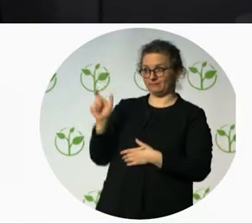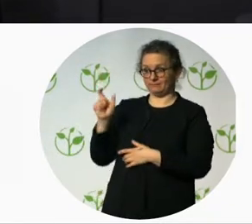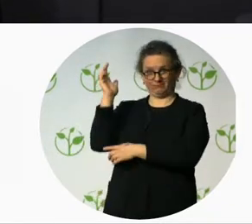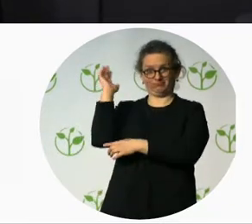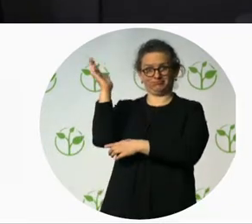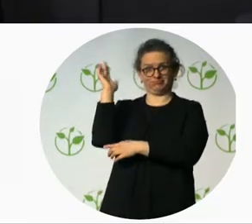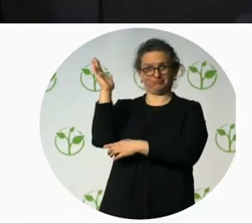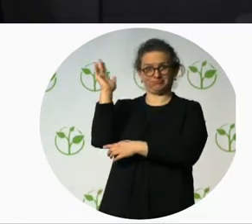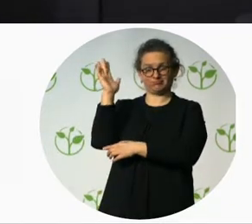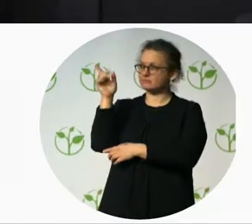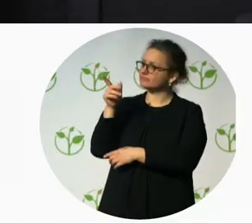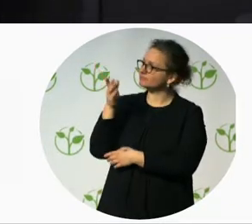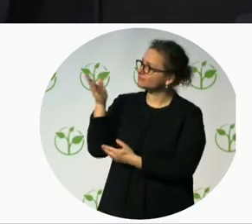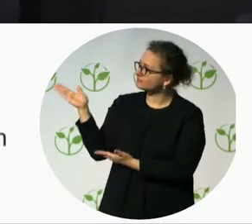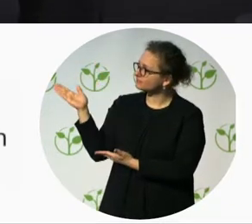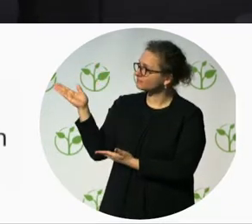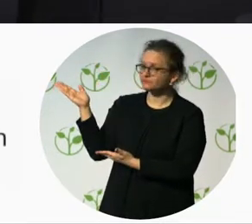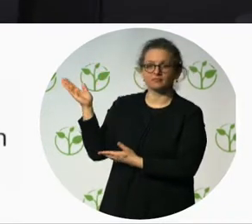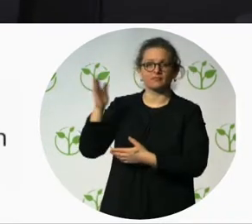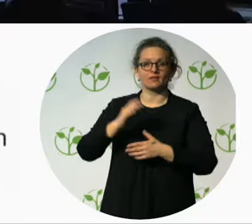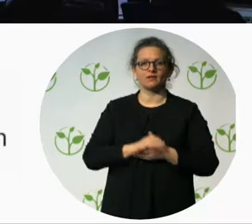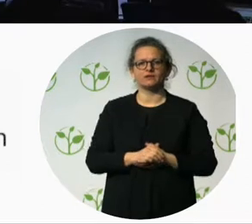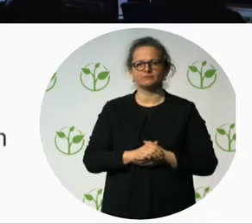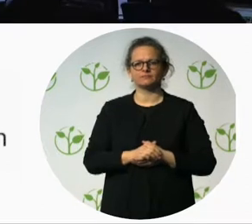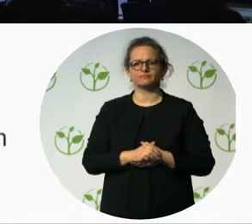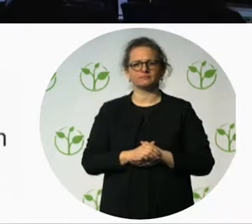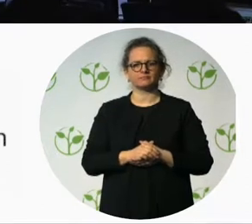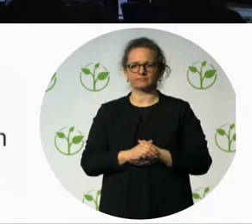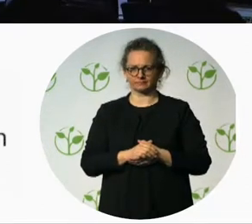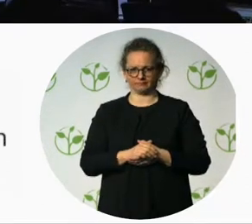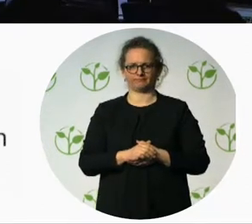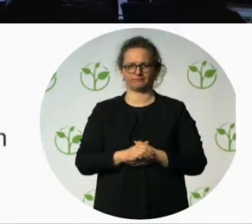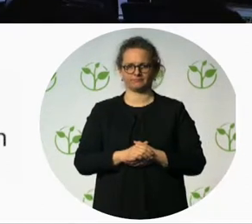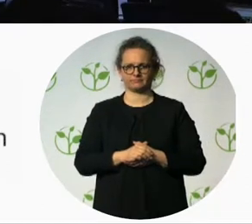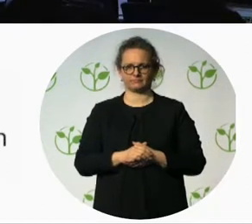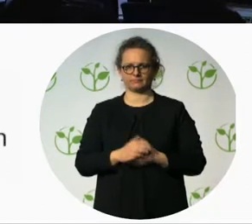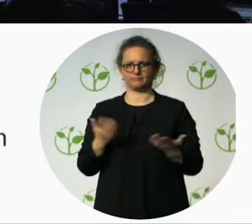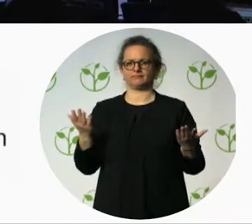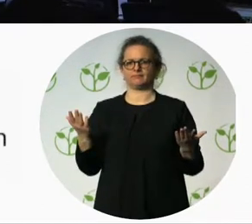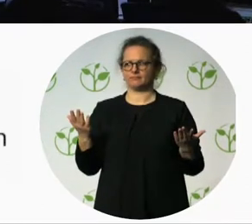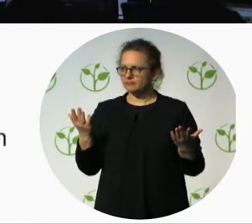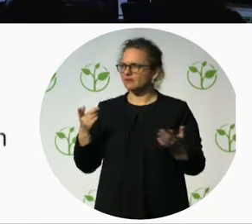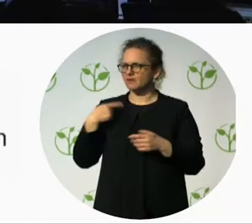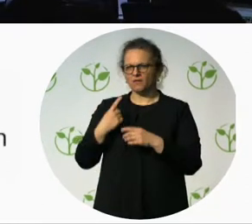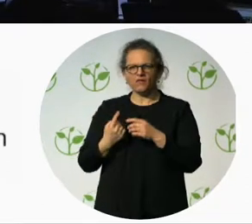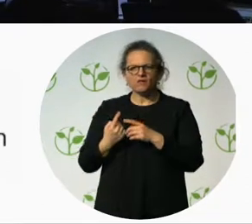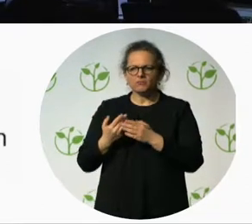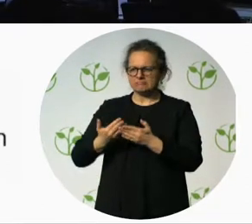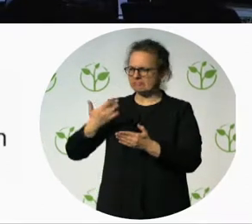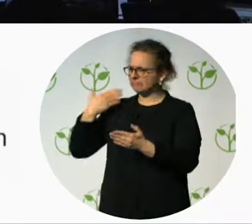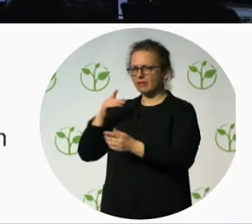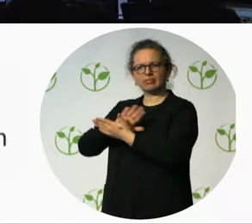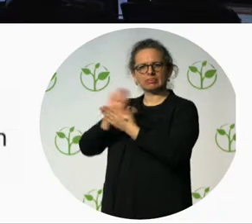man, which I am really embarrassed about, because he and I have been here from the very beginning, which is